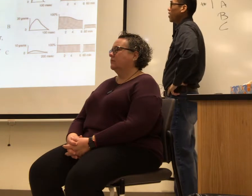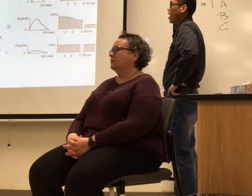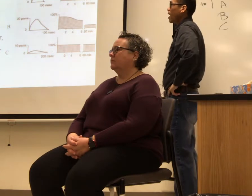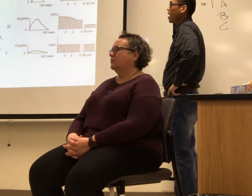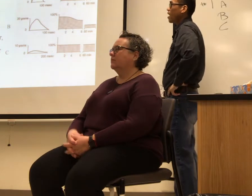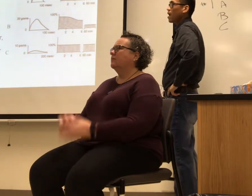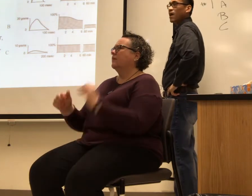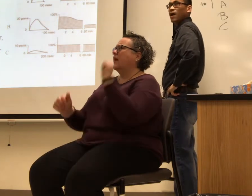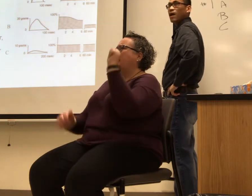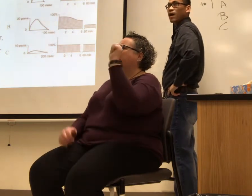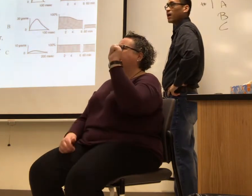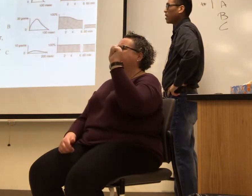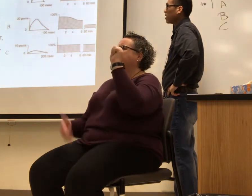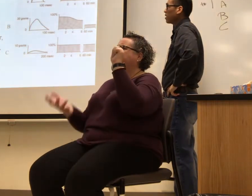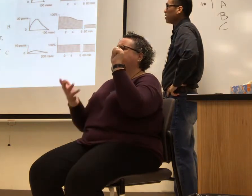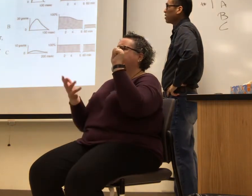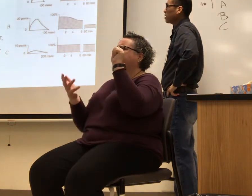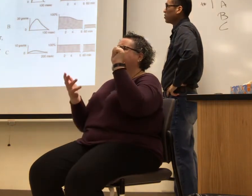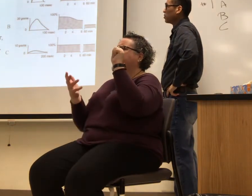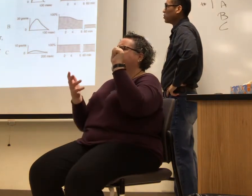What'd you put for A?